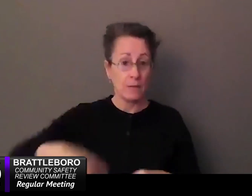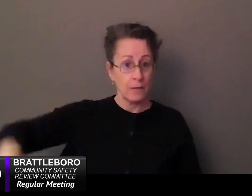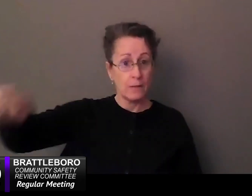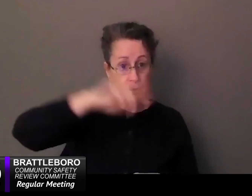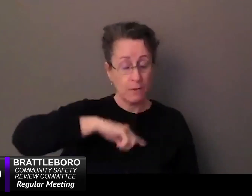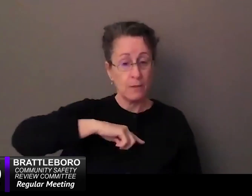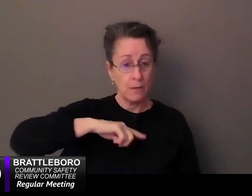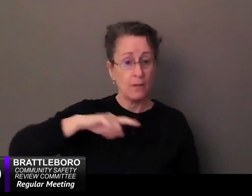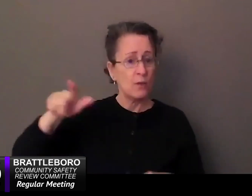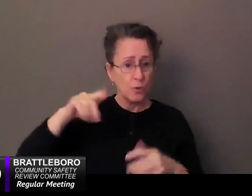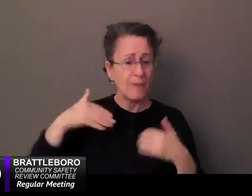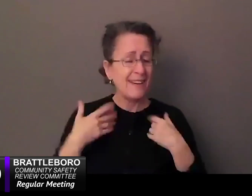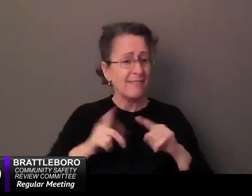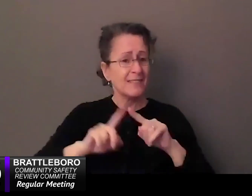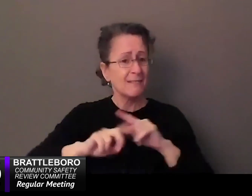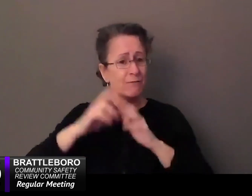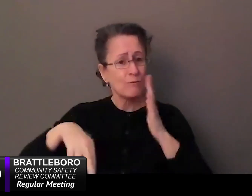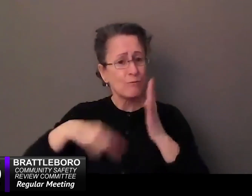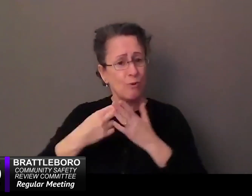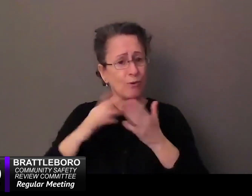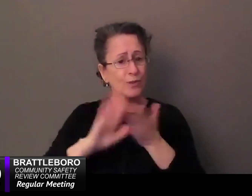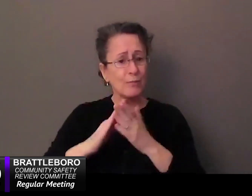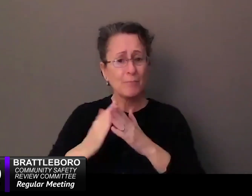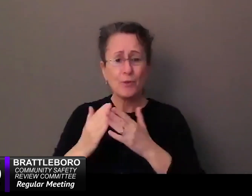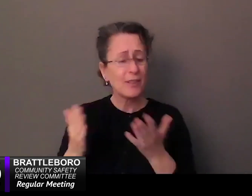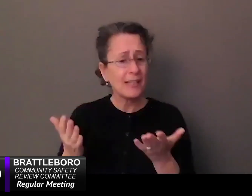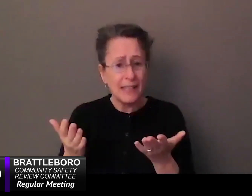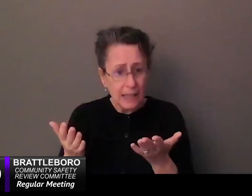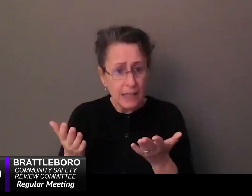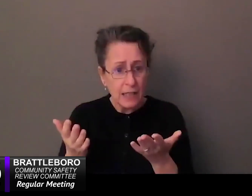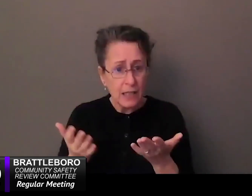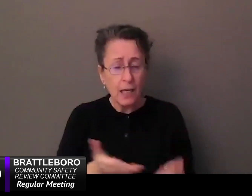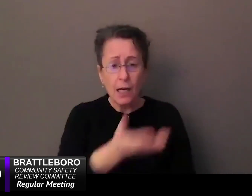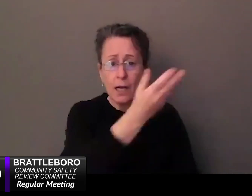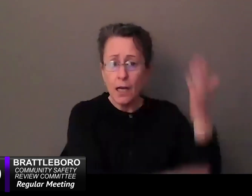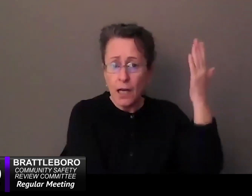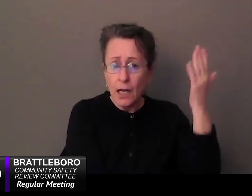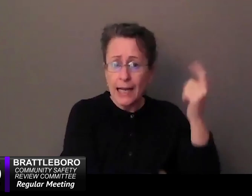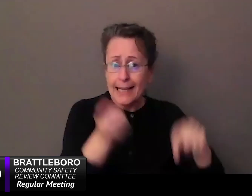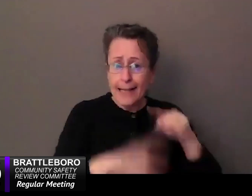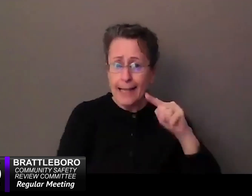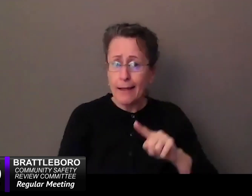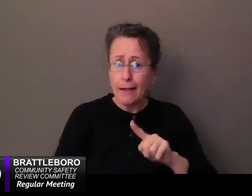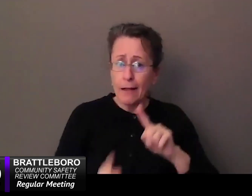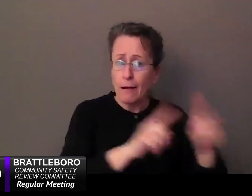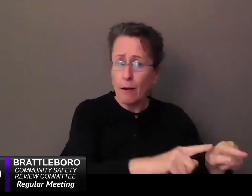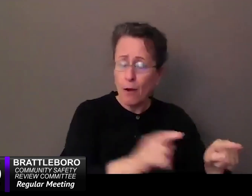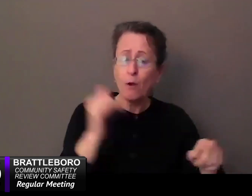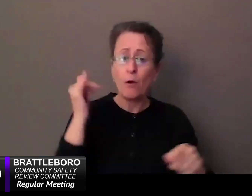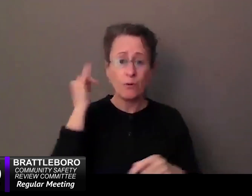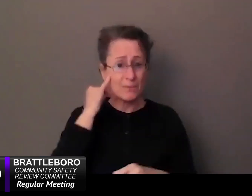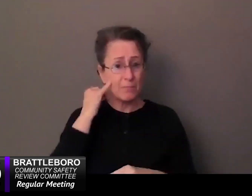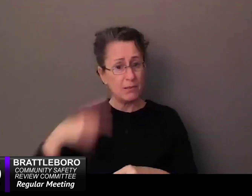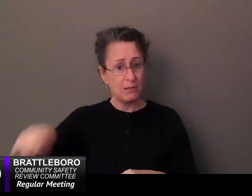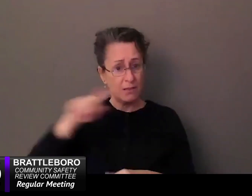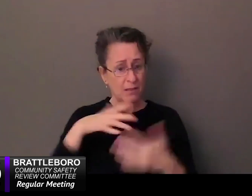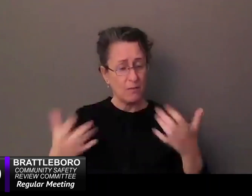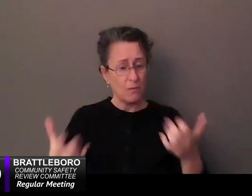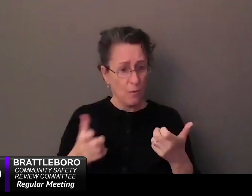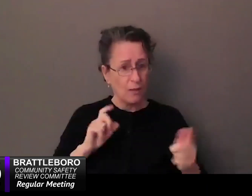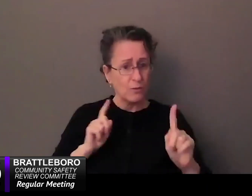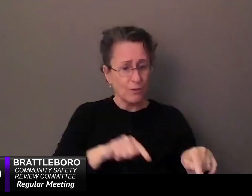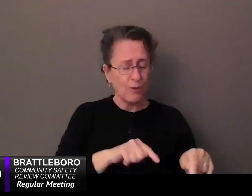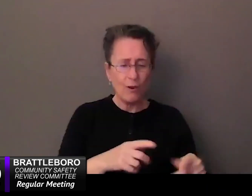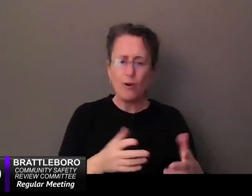your roles in the community, like to be like absent if we wanted to be on the select board to see what's going, I mean, I think